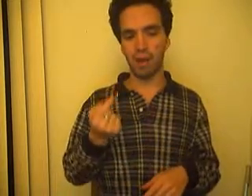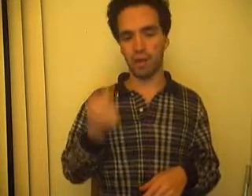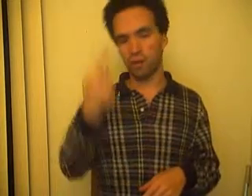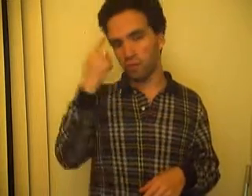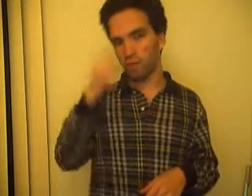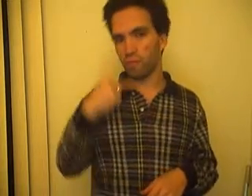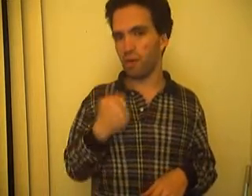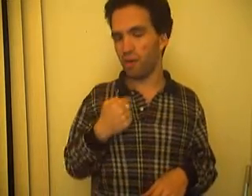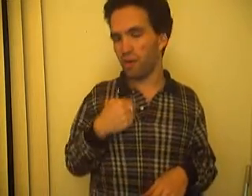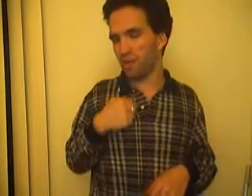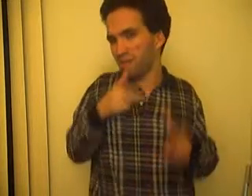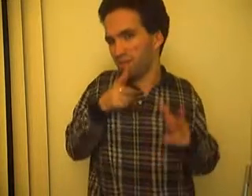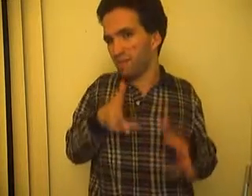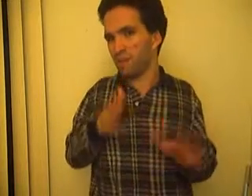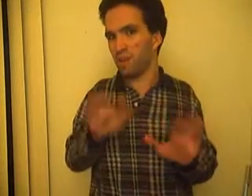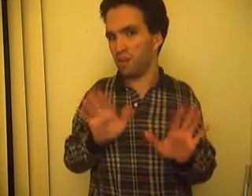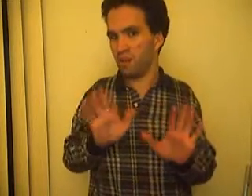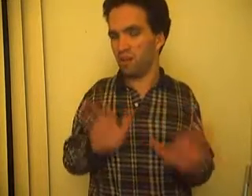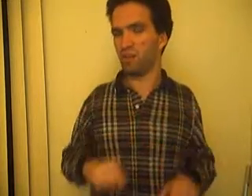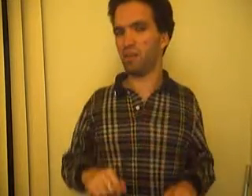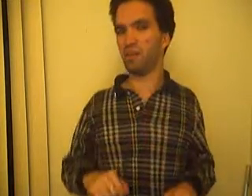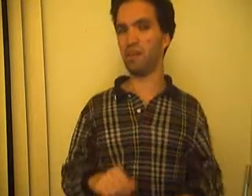and for me that's kind of icky.